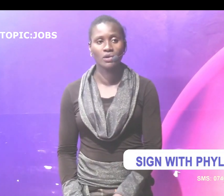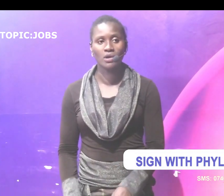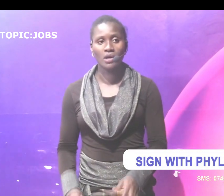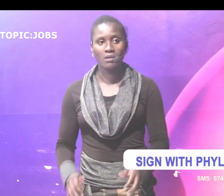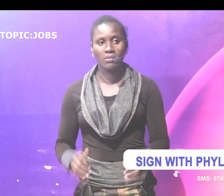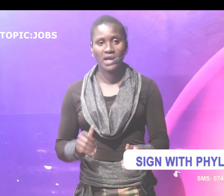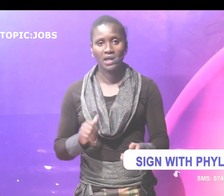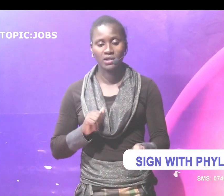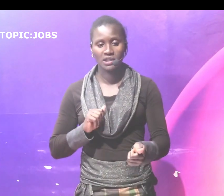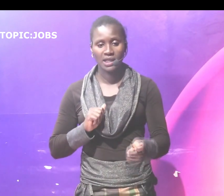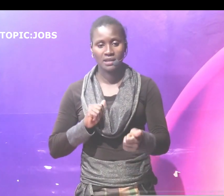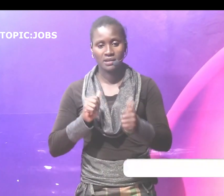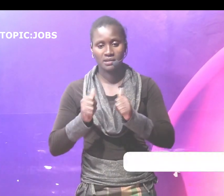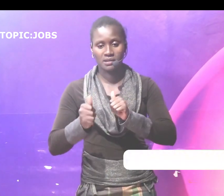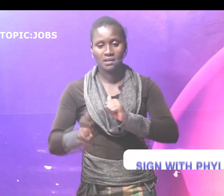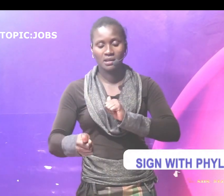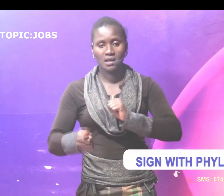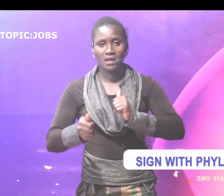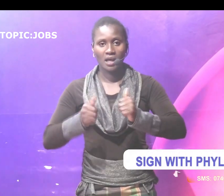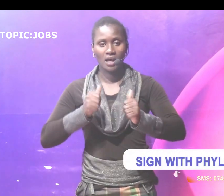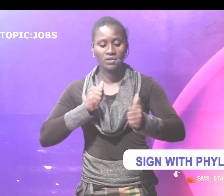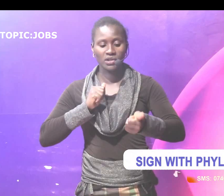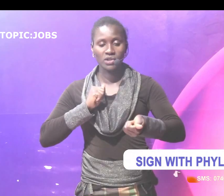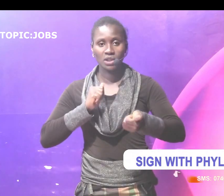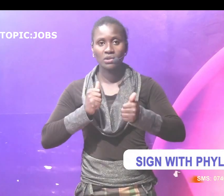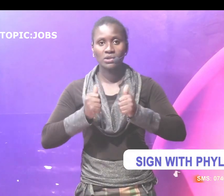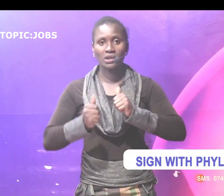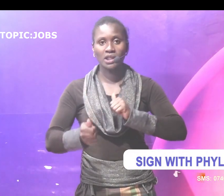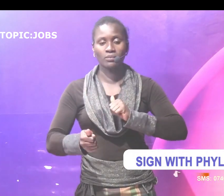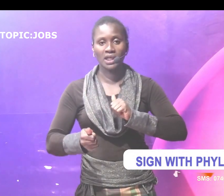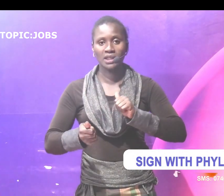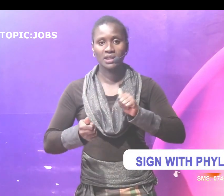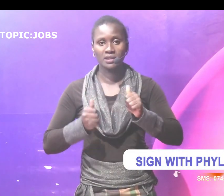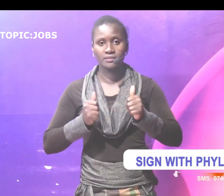pilot, like this. How they used to control the plane,